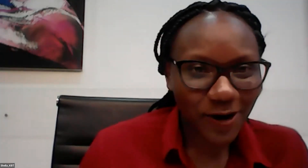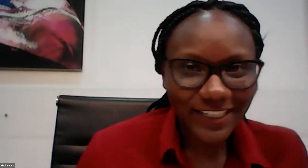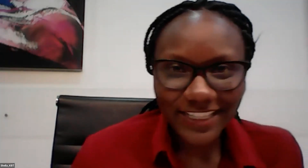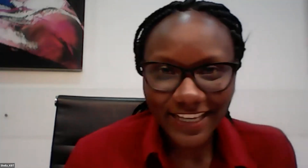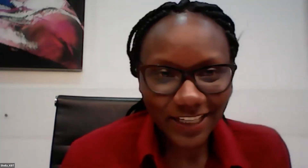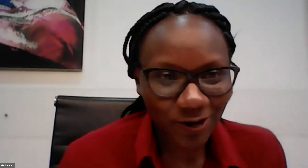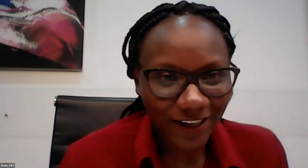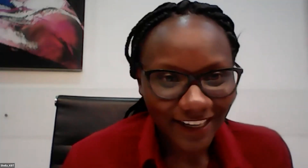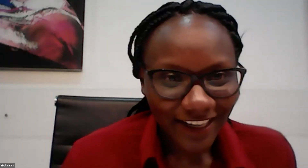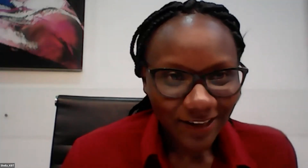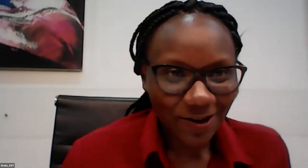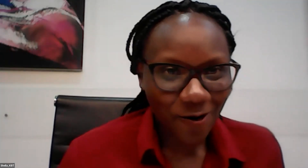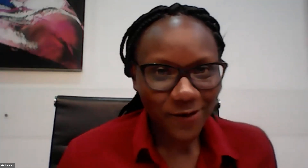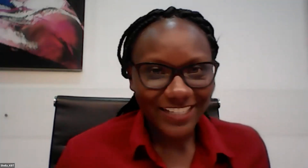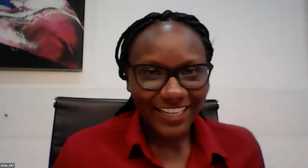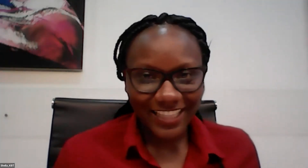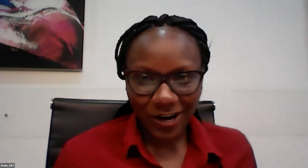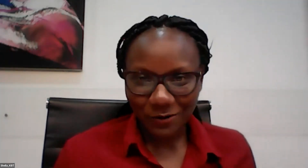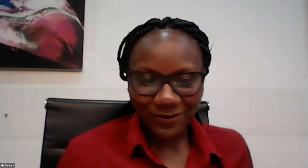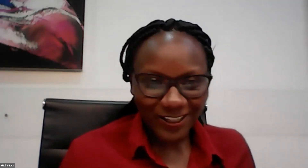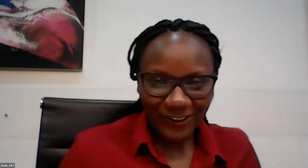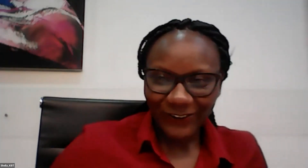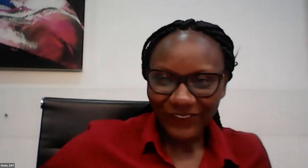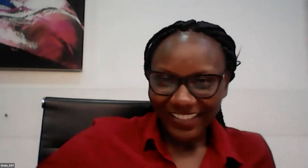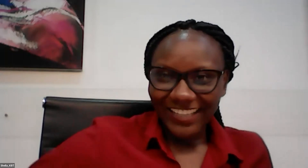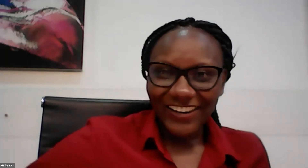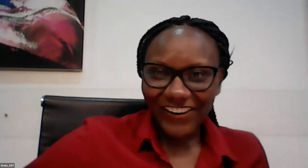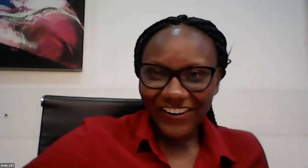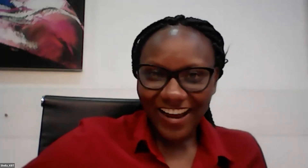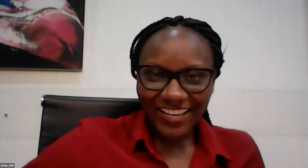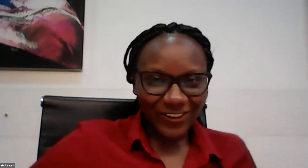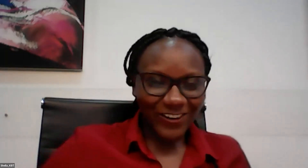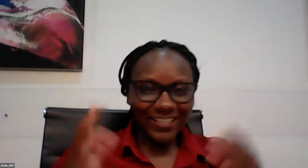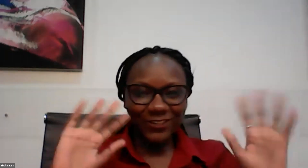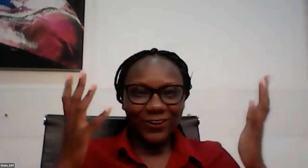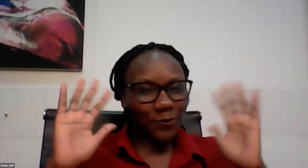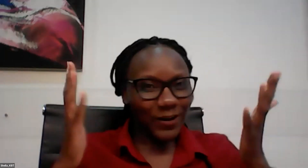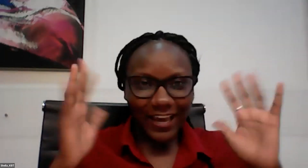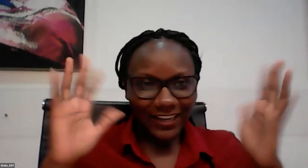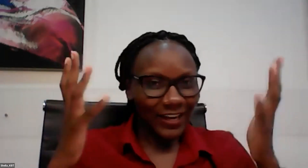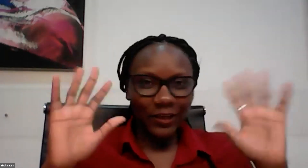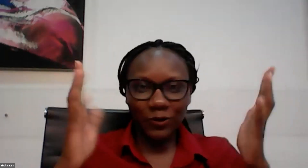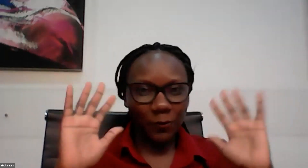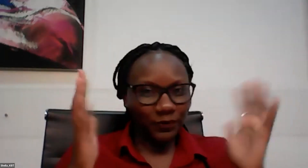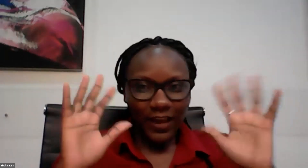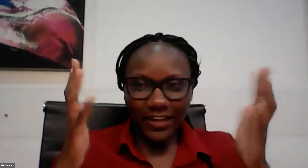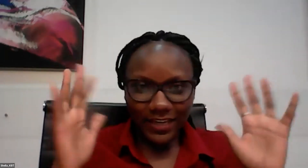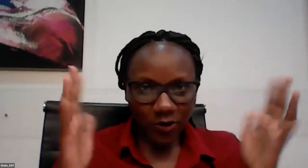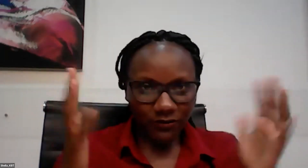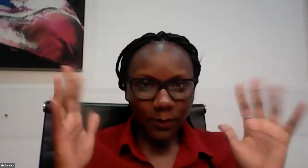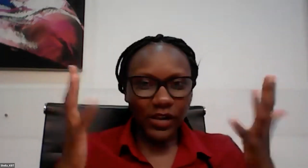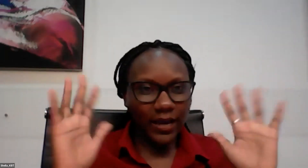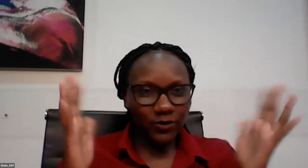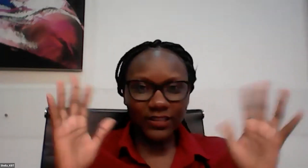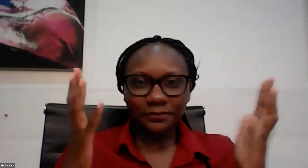very important section, you know, why we are taking the group photo. All right. So we can, you know, as a